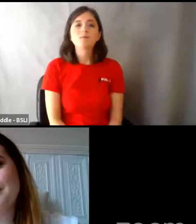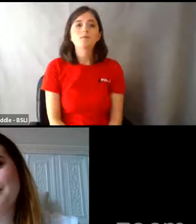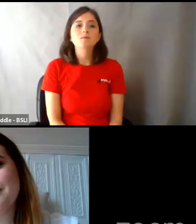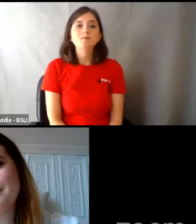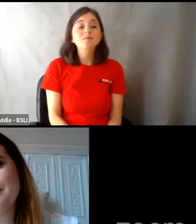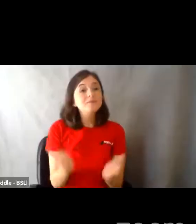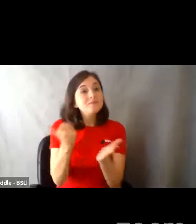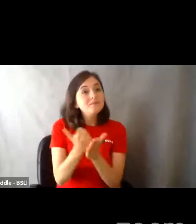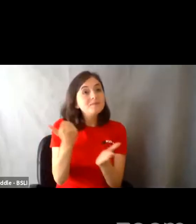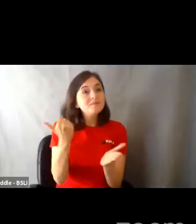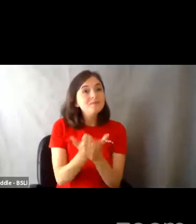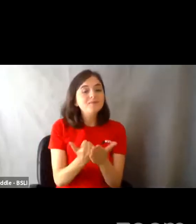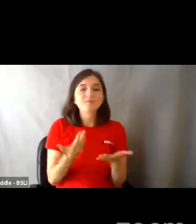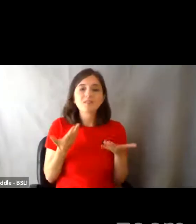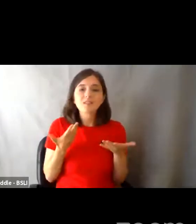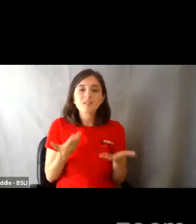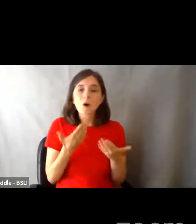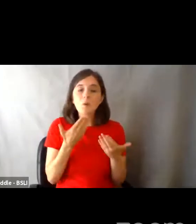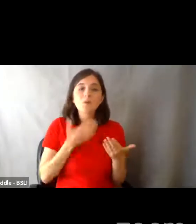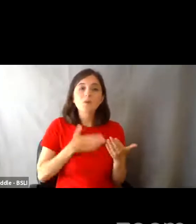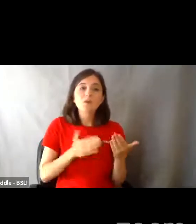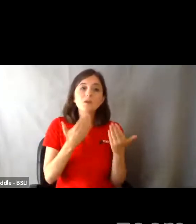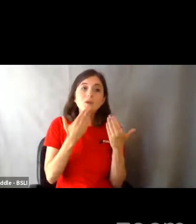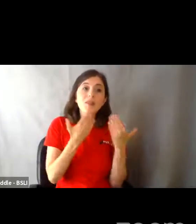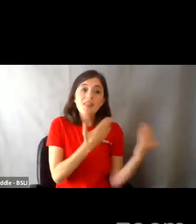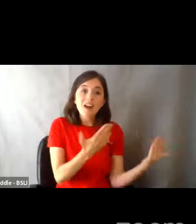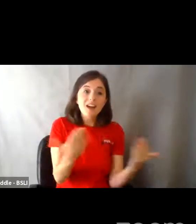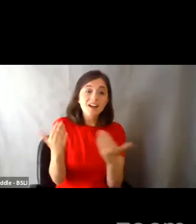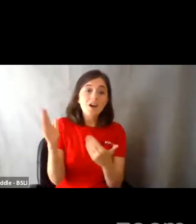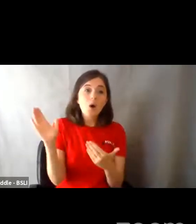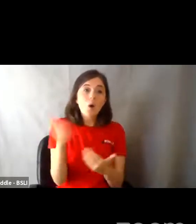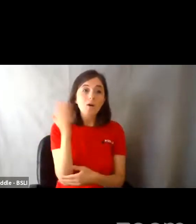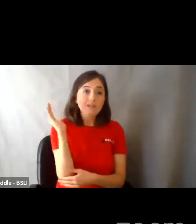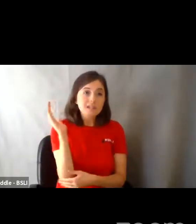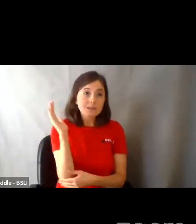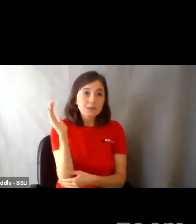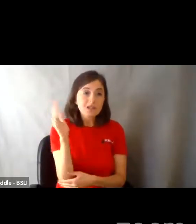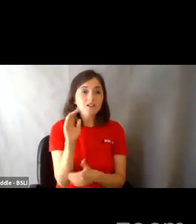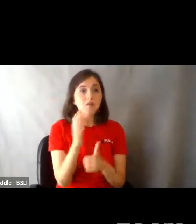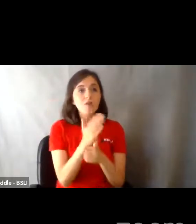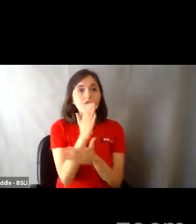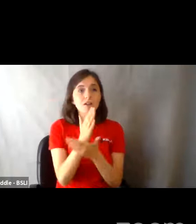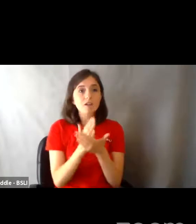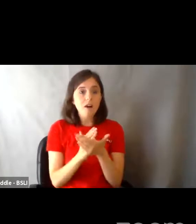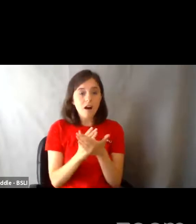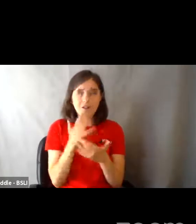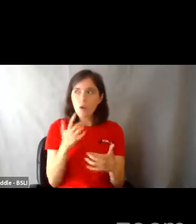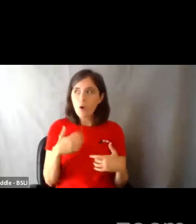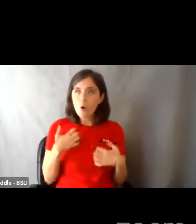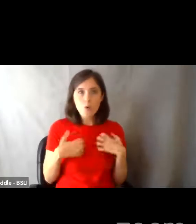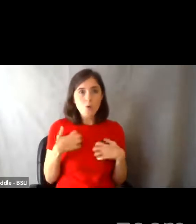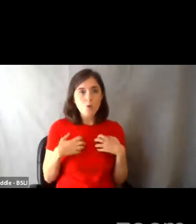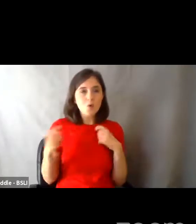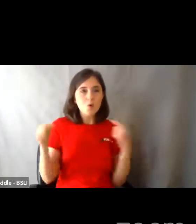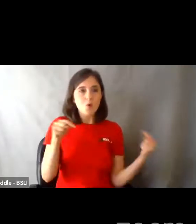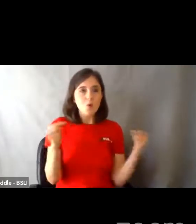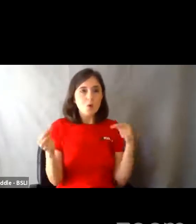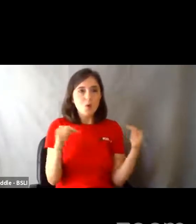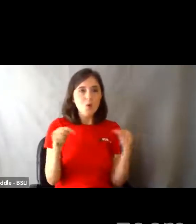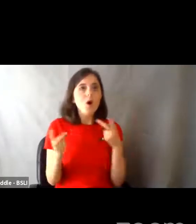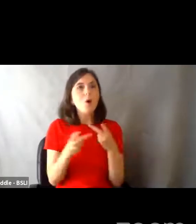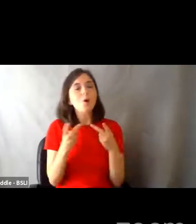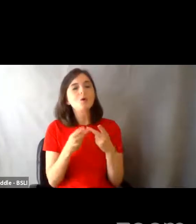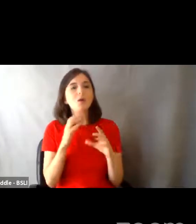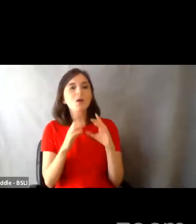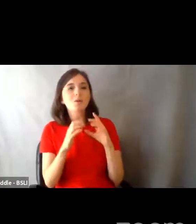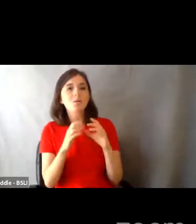Brilliant. So I'd like to thank all of our speakers from the first half of that meeting. I think that was a really interesting debate. Thank the communication